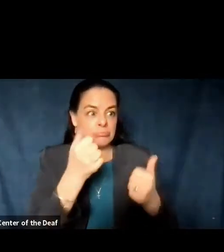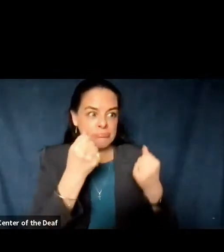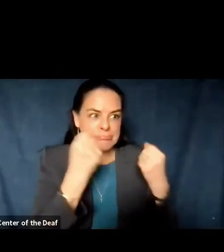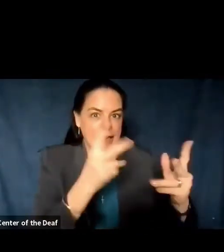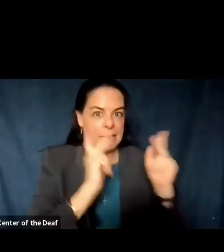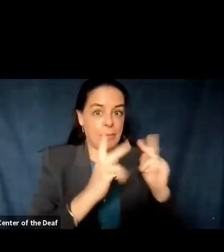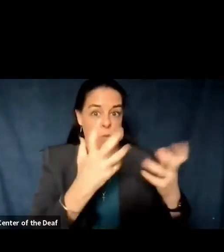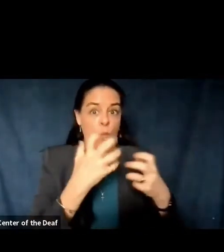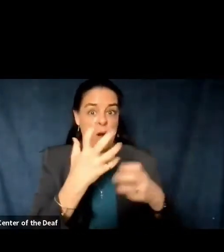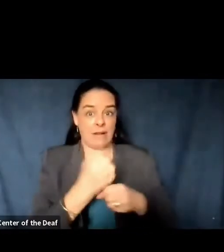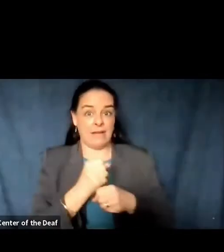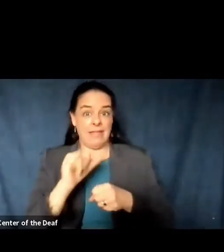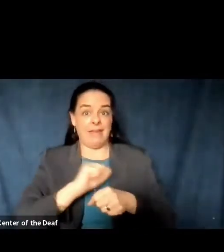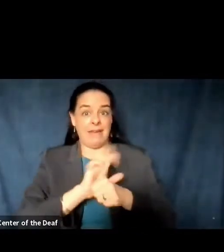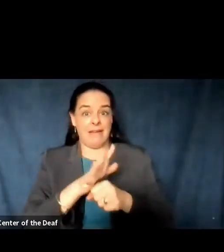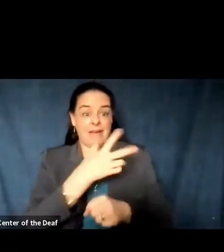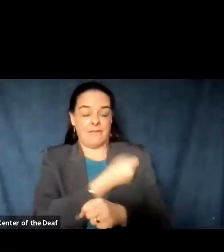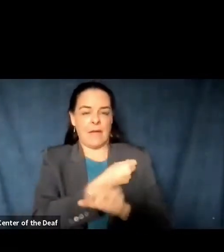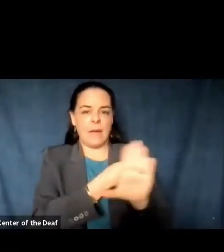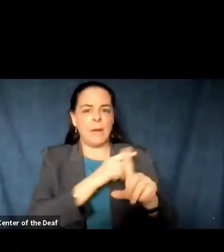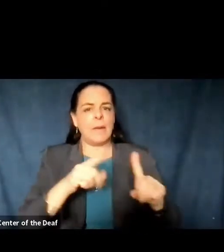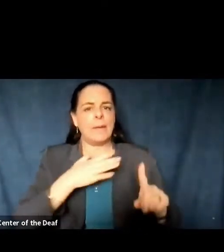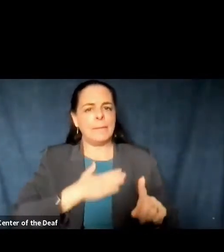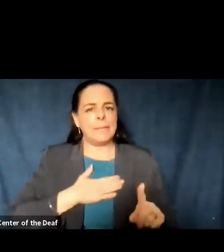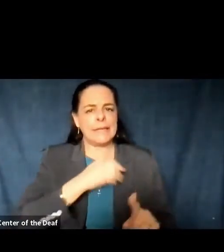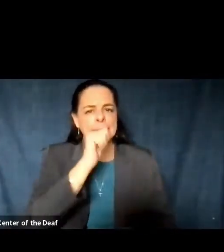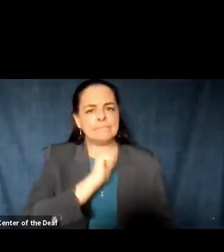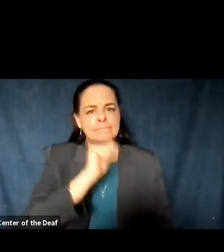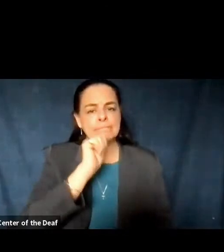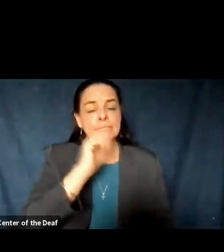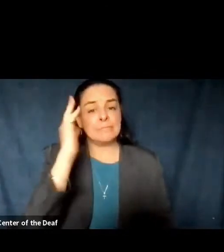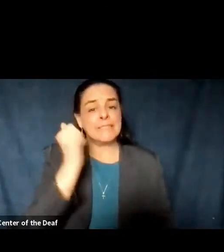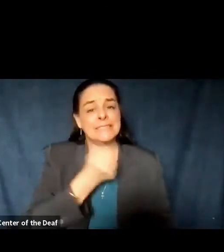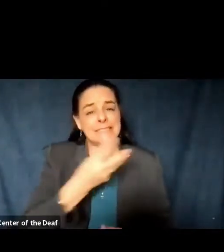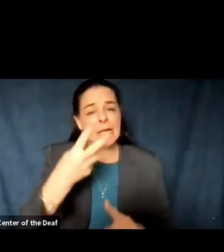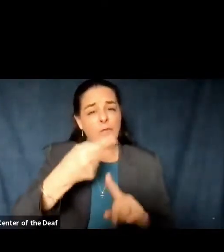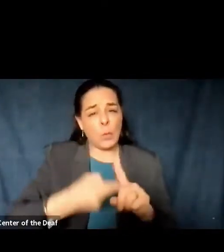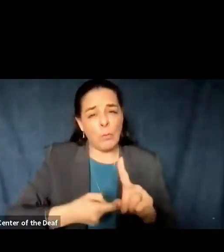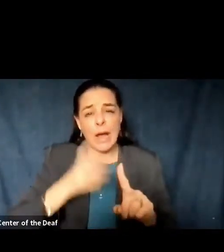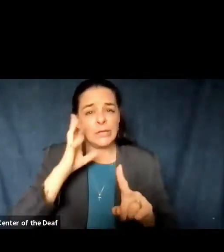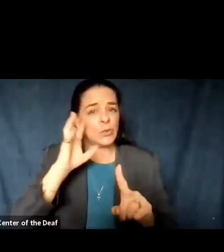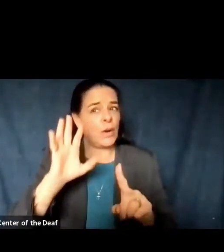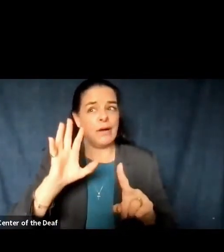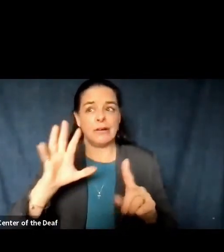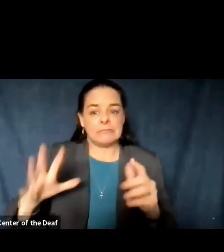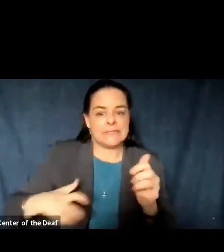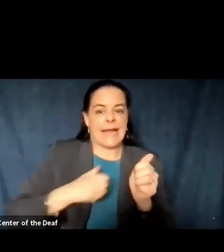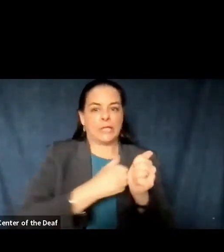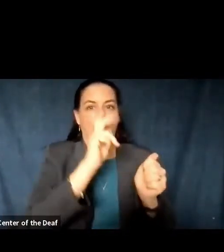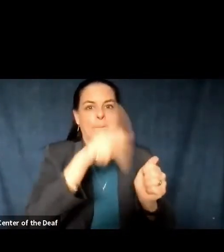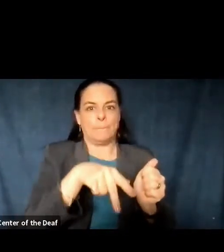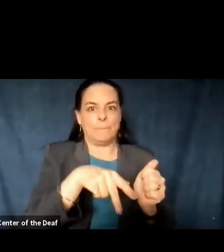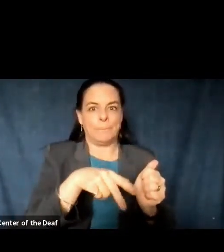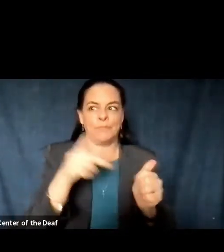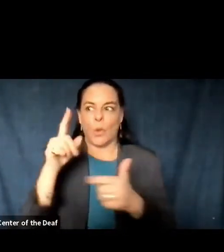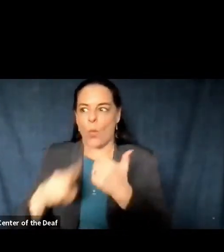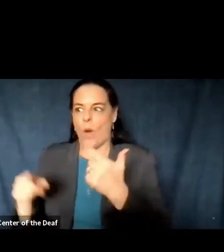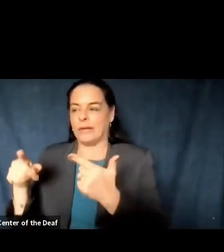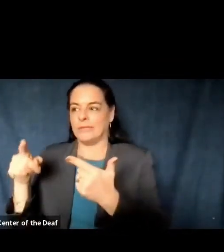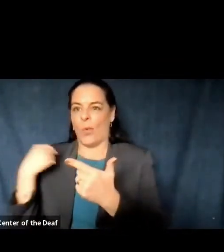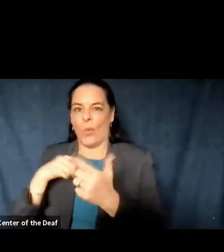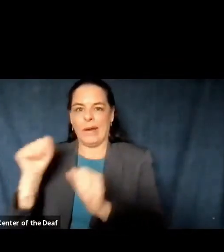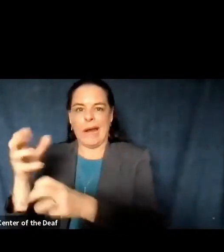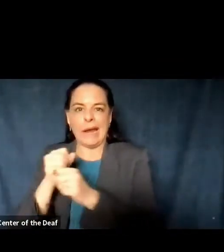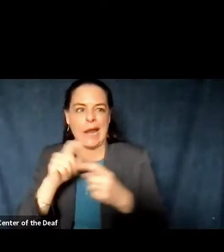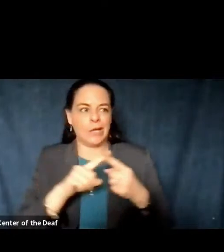you to please be patient, as it will take many months for the supply to catch up to the demand. Regarding